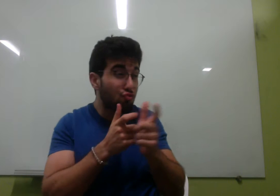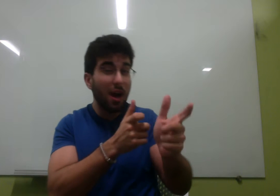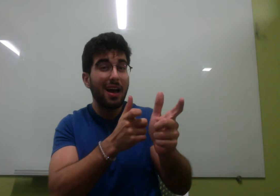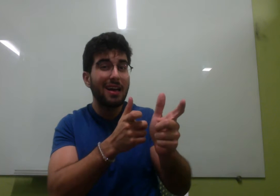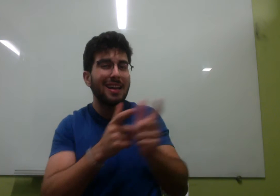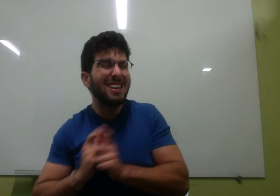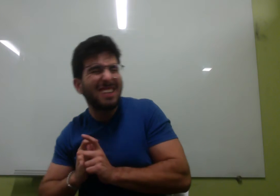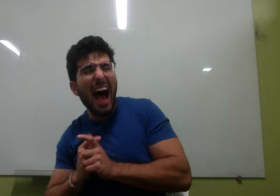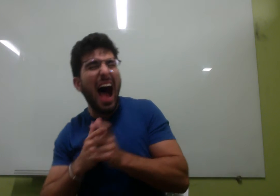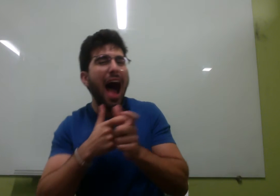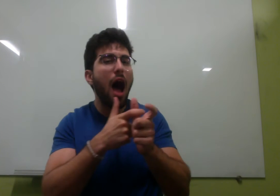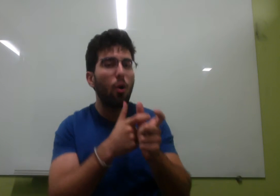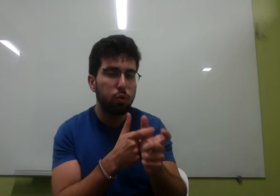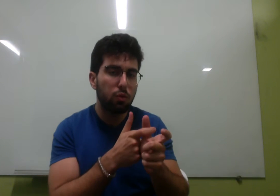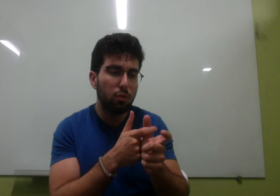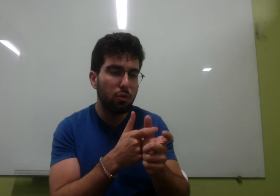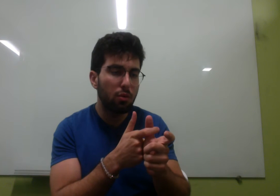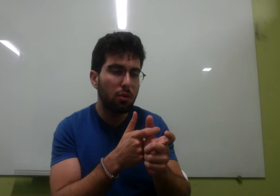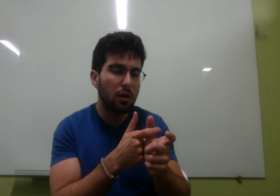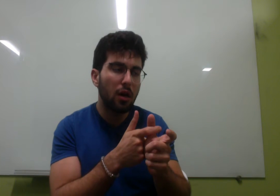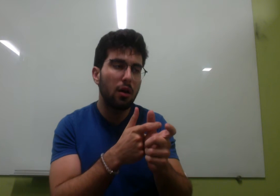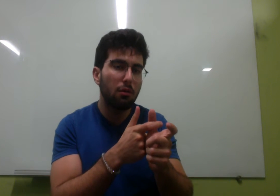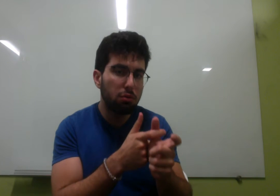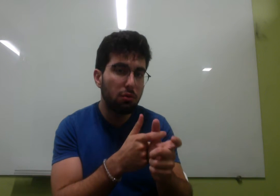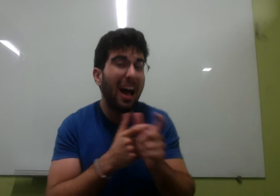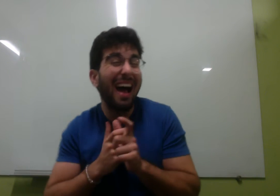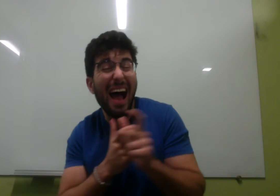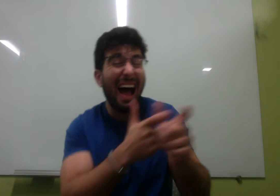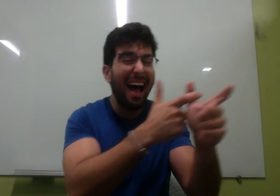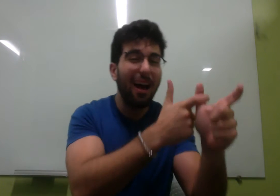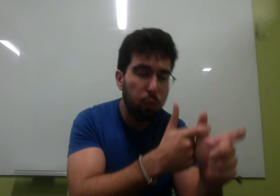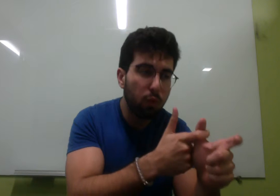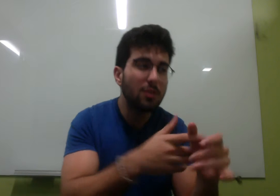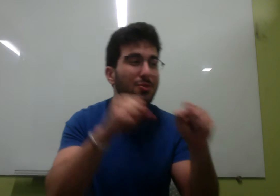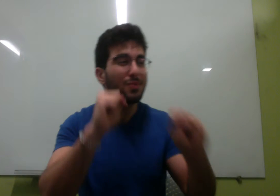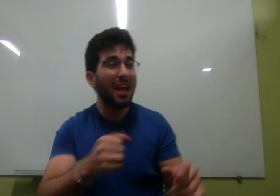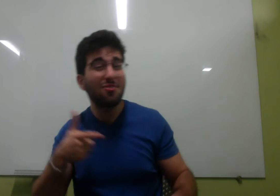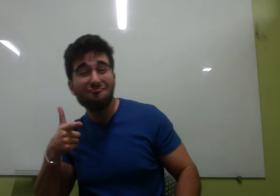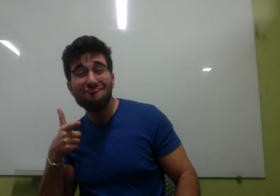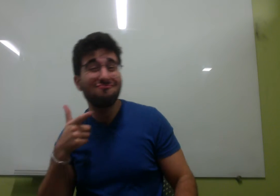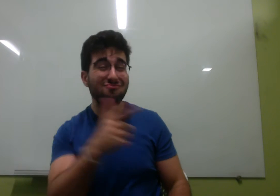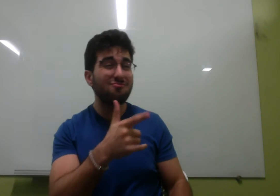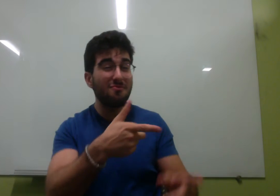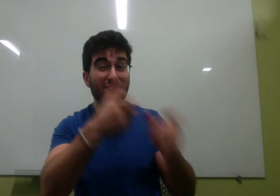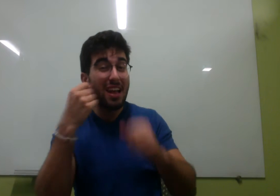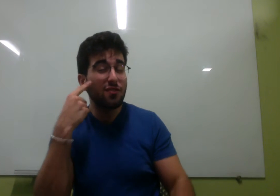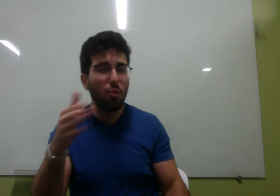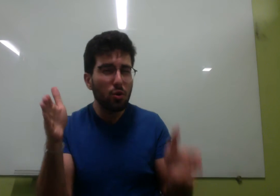So they can run fast in short bursts, but being camouflaged and being so huge and high off the ground that